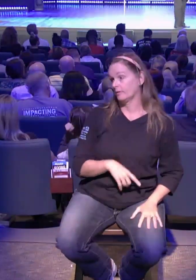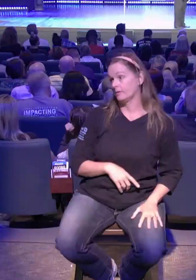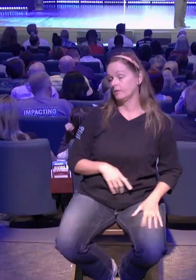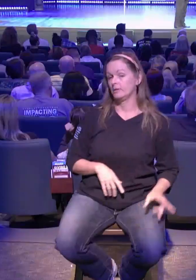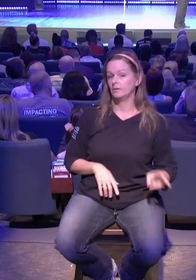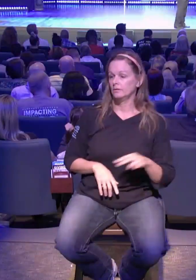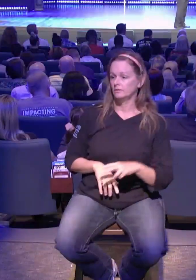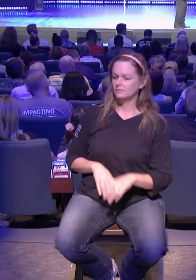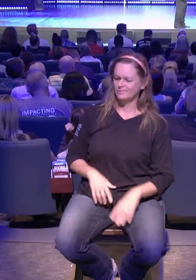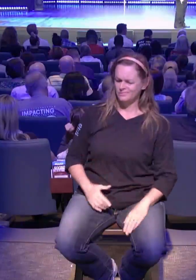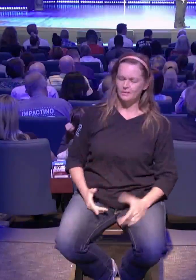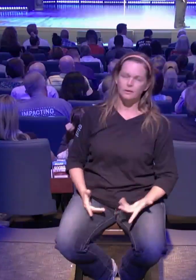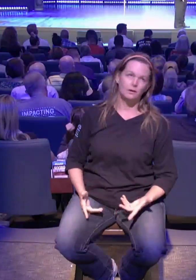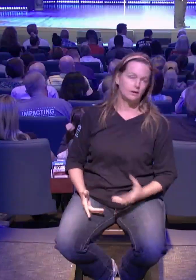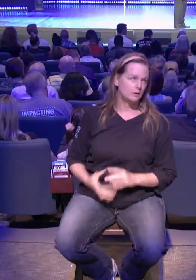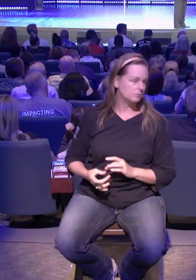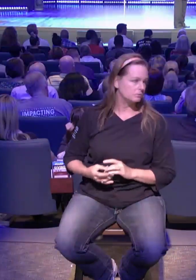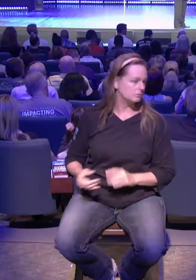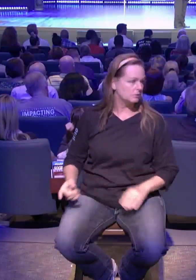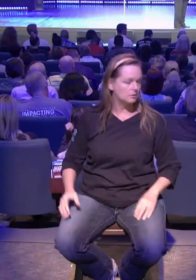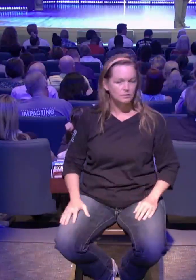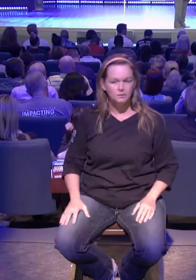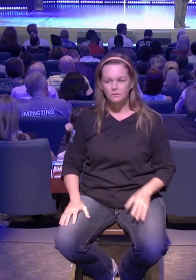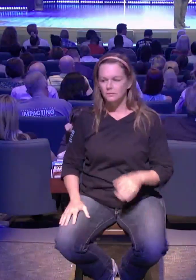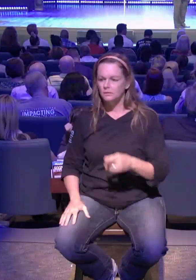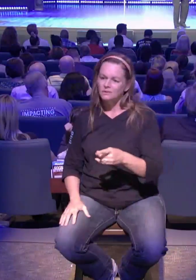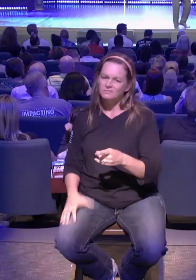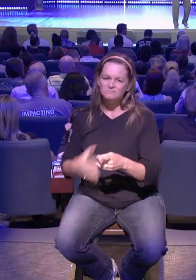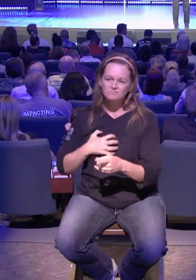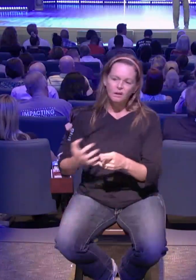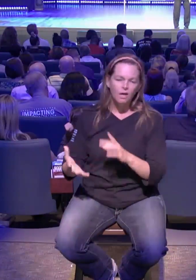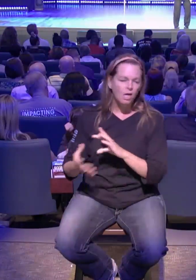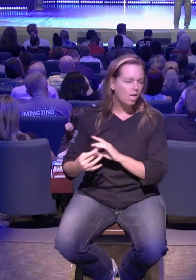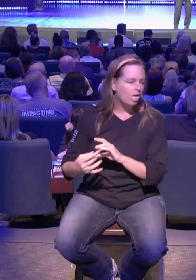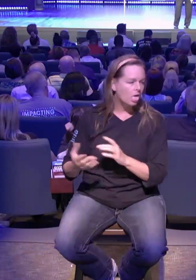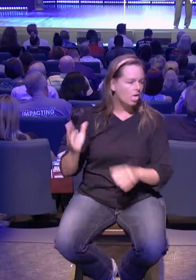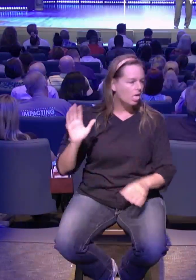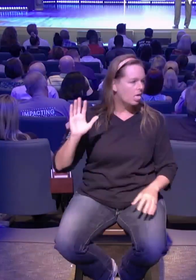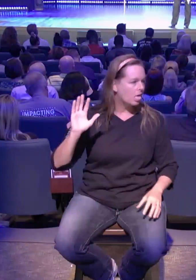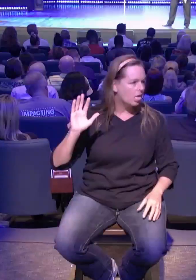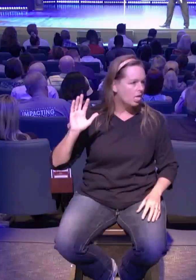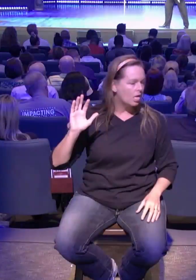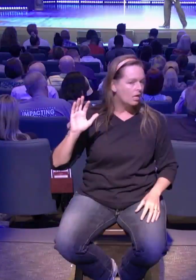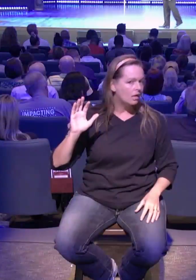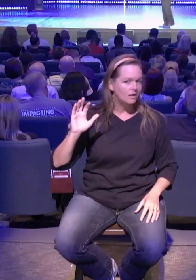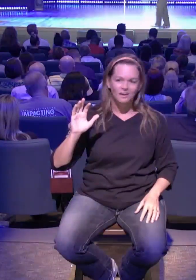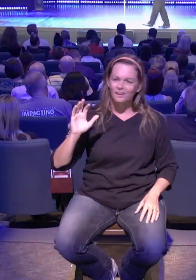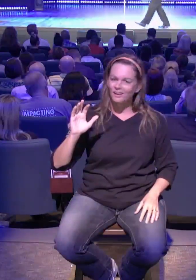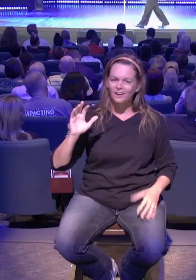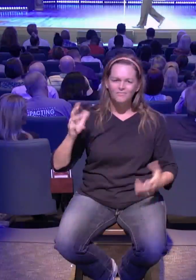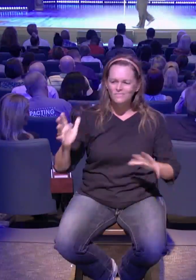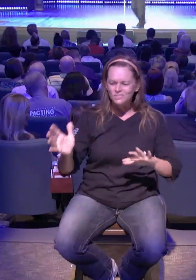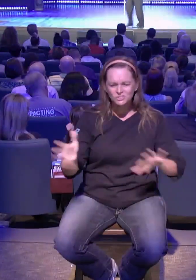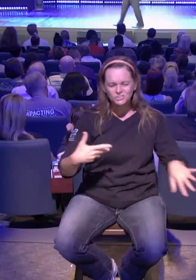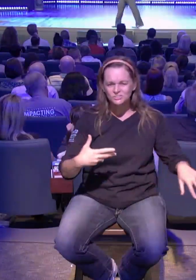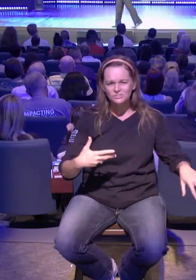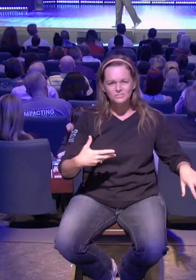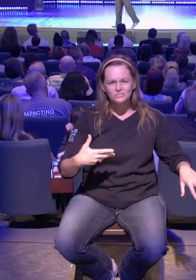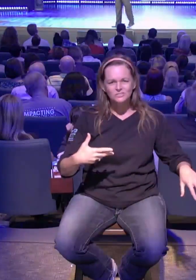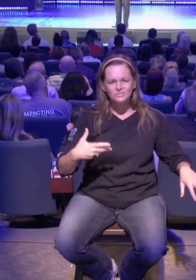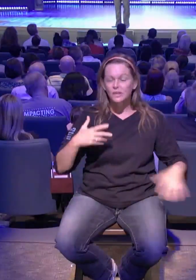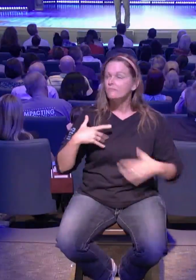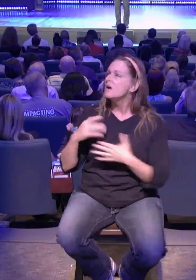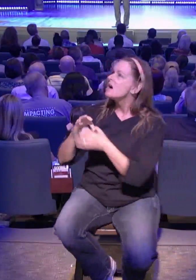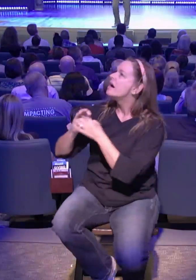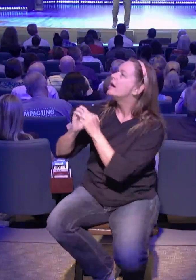else down and take their words and tear them down. Praise God for the kingdom of God. We are different. The Bible says we are a